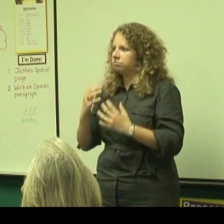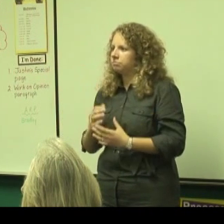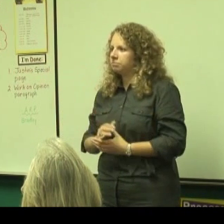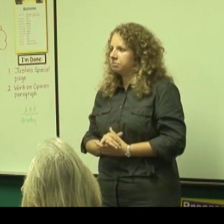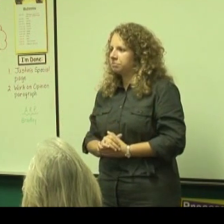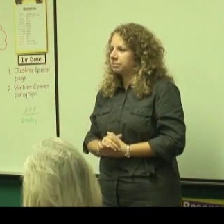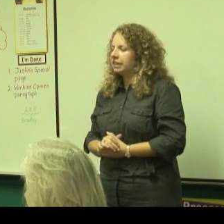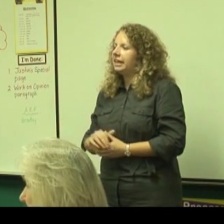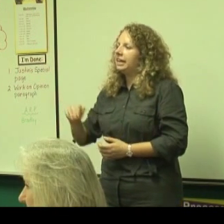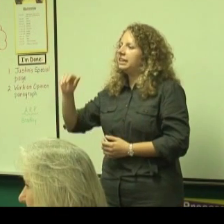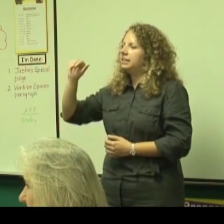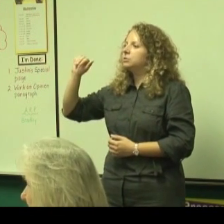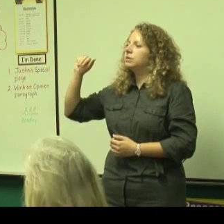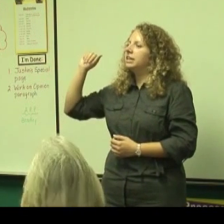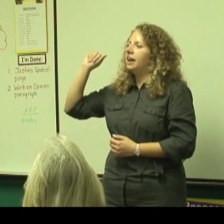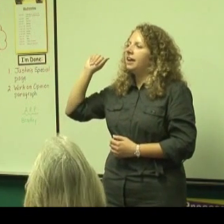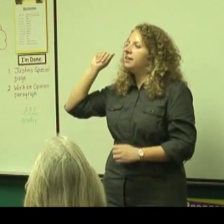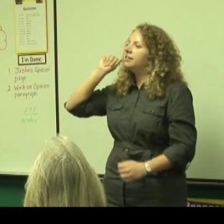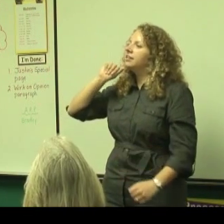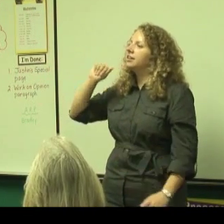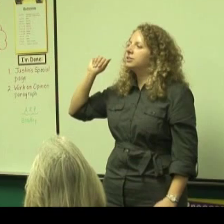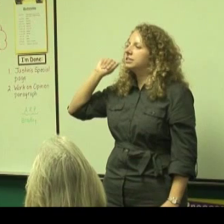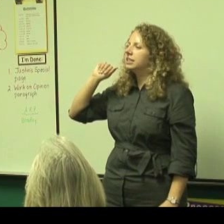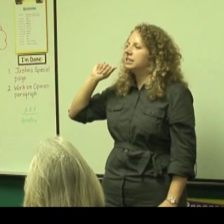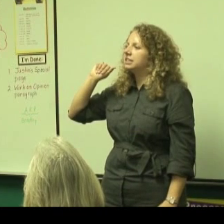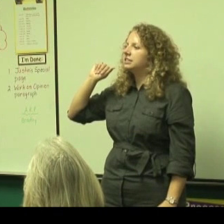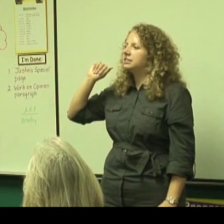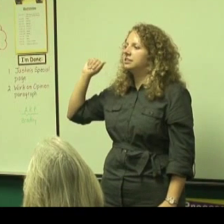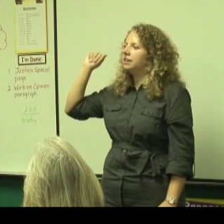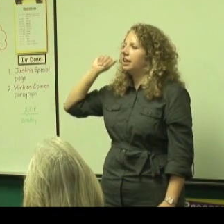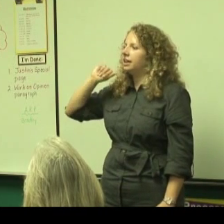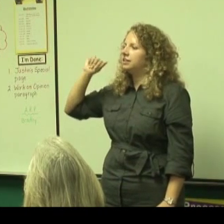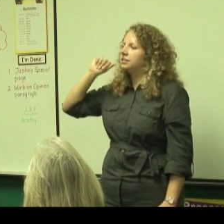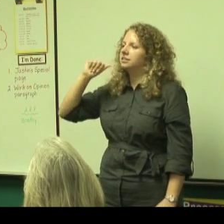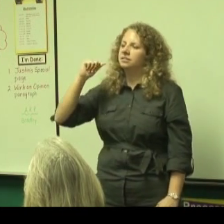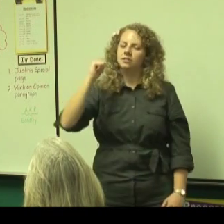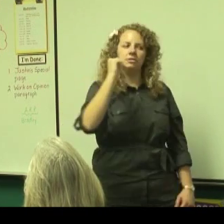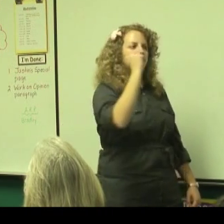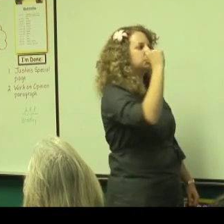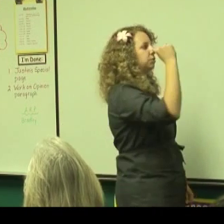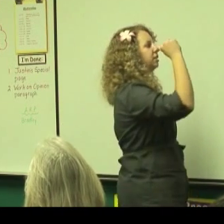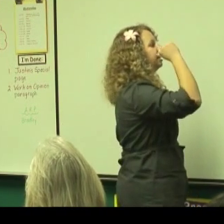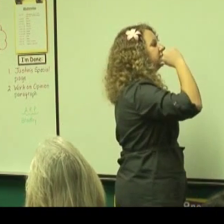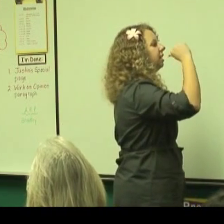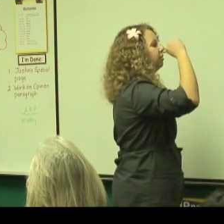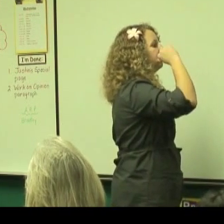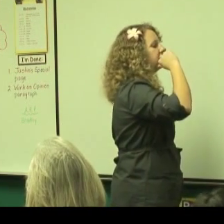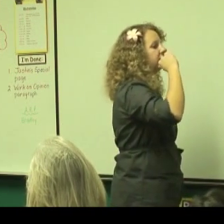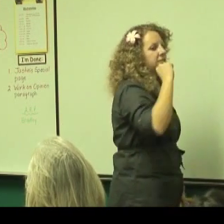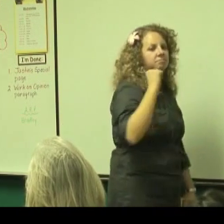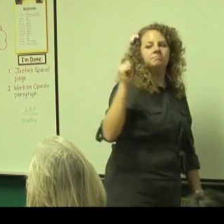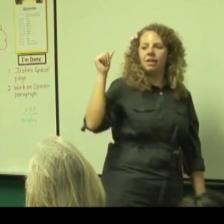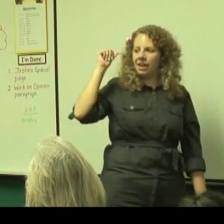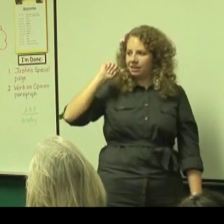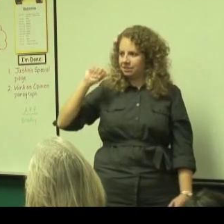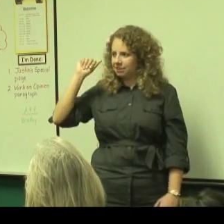you do aunt again? Aunt is with an A, and goes in like this. Aunt. So it's going like down. And niece